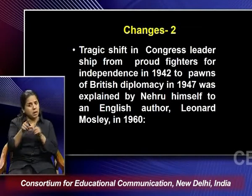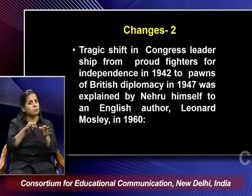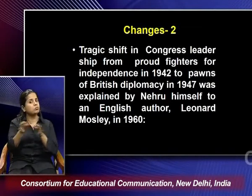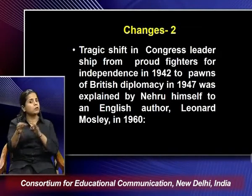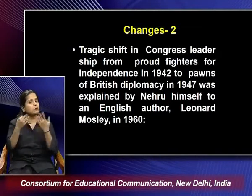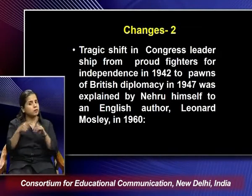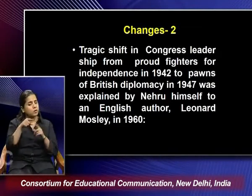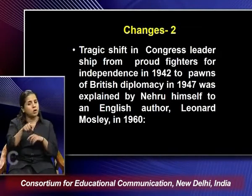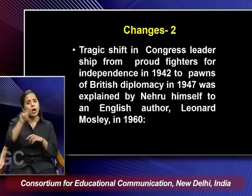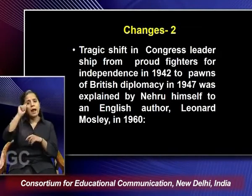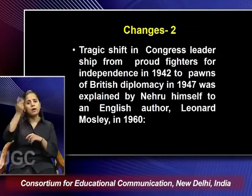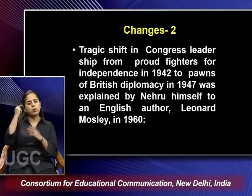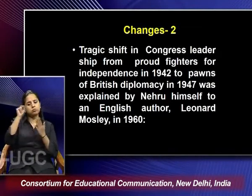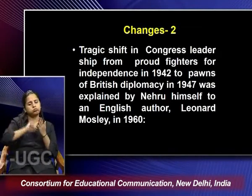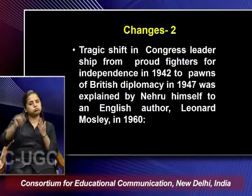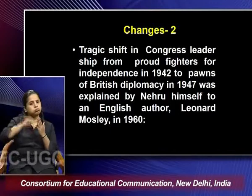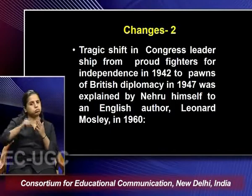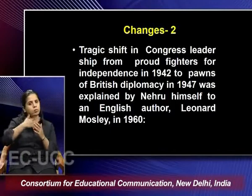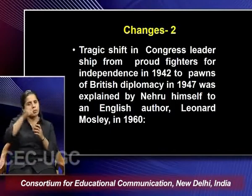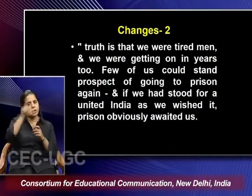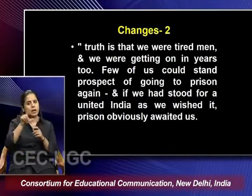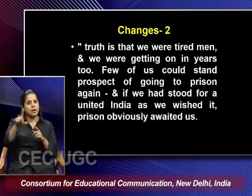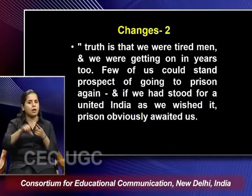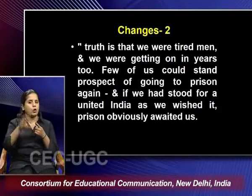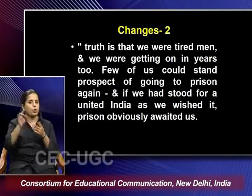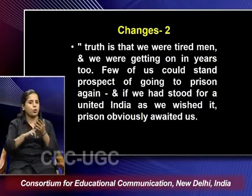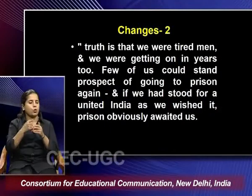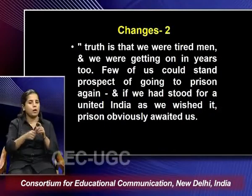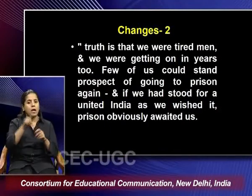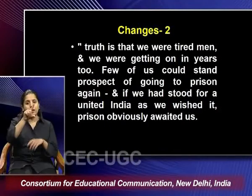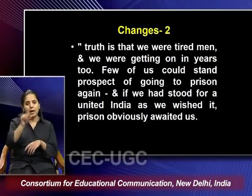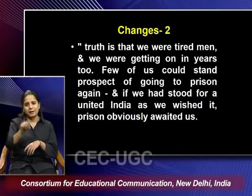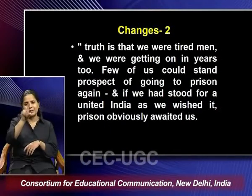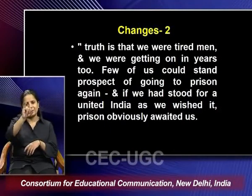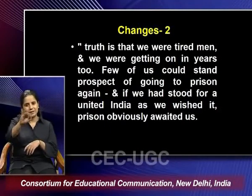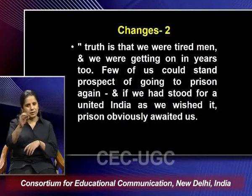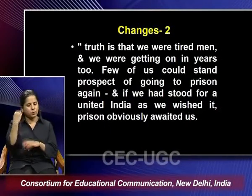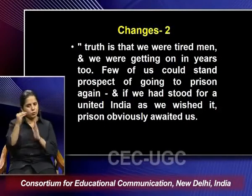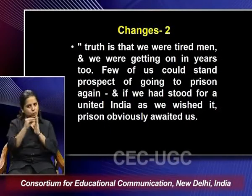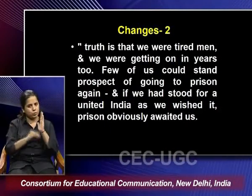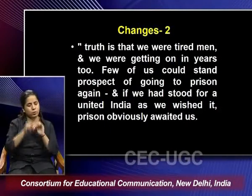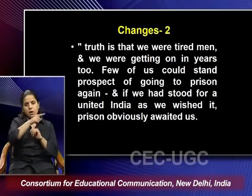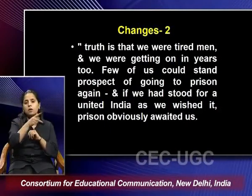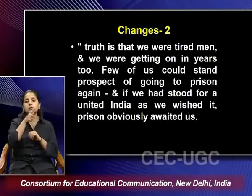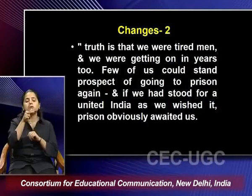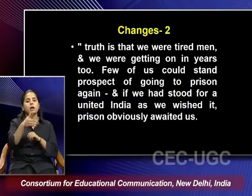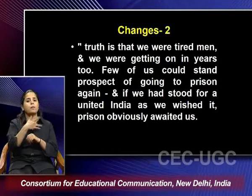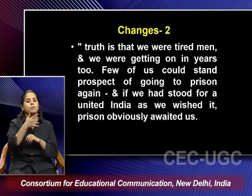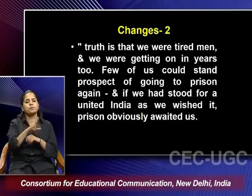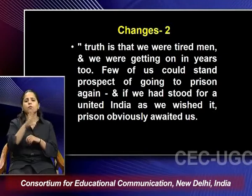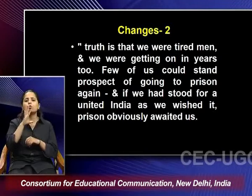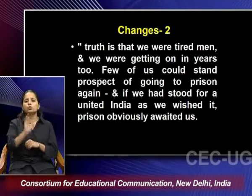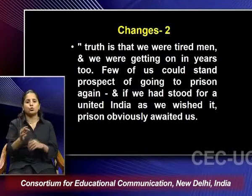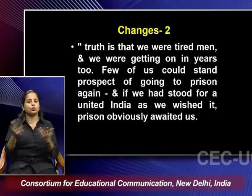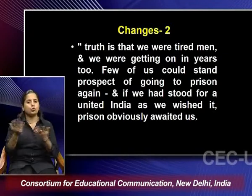this to an English author, Leonard Mosley, in 1960, that when he talks that truth is that